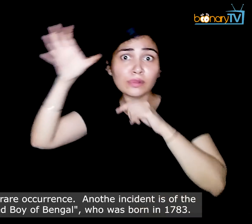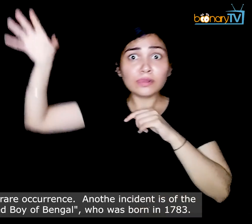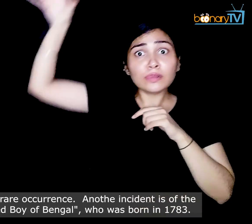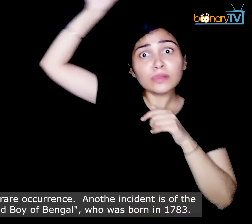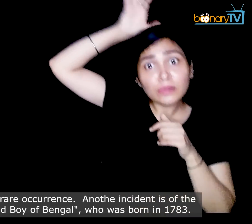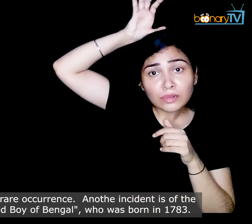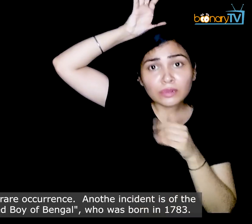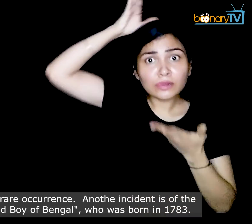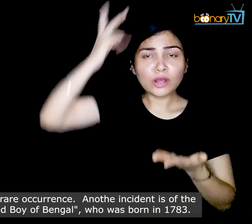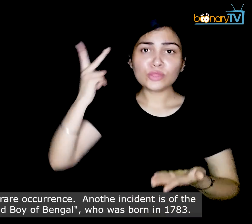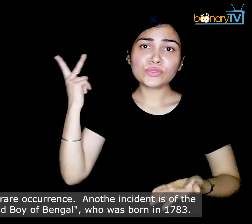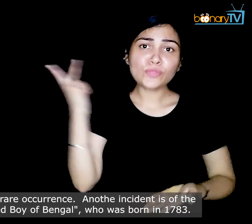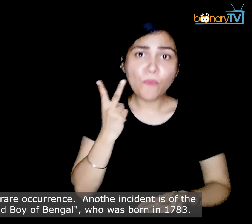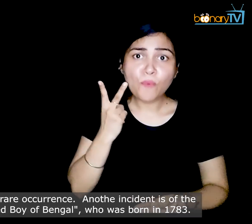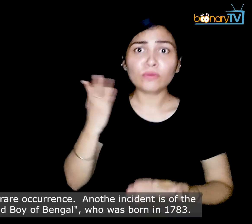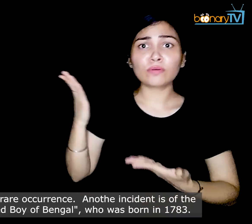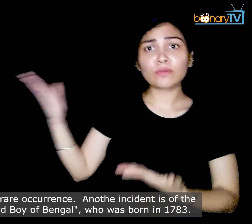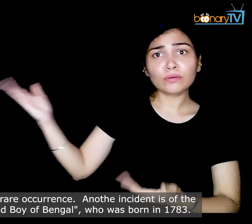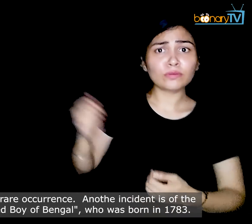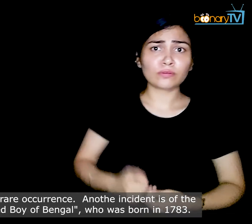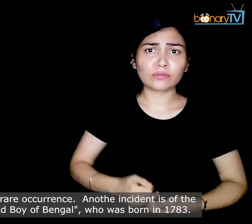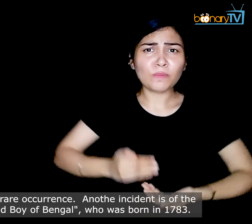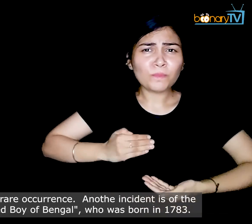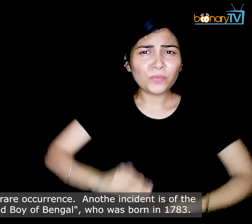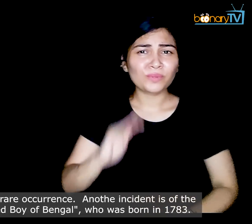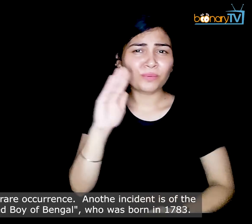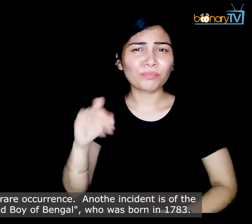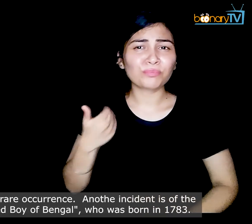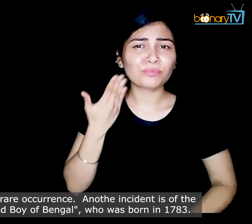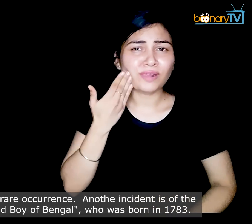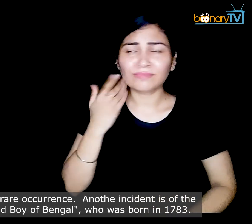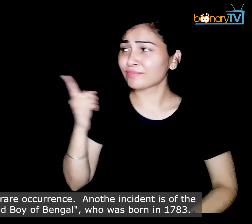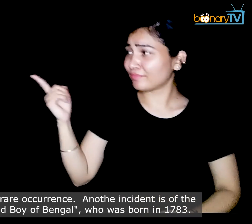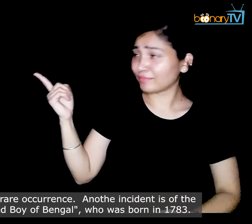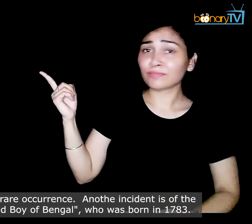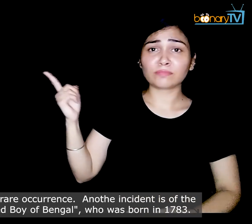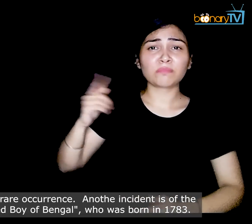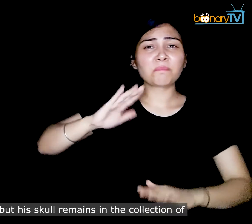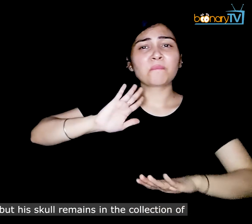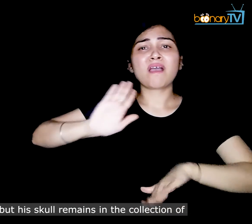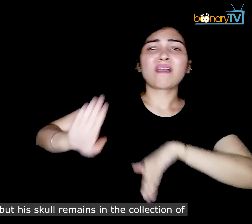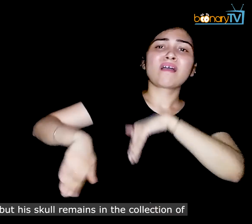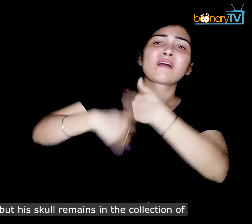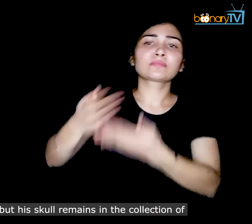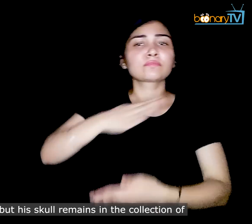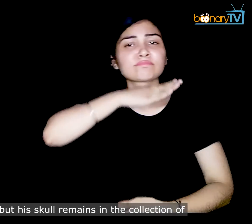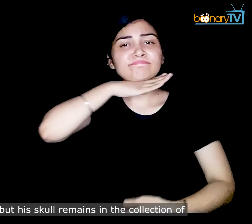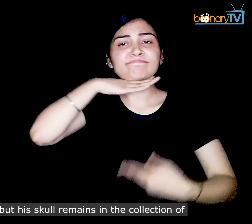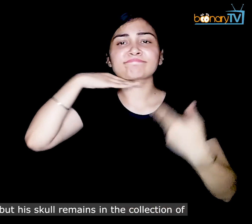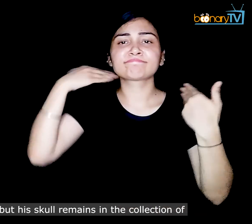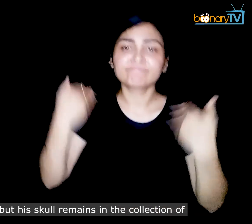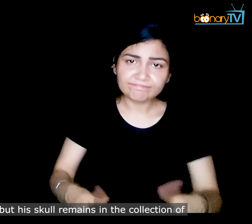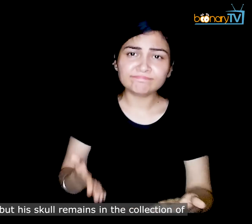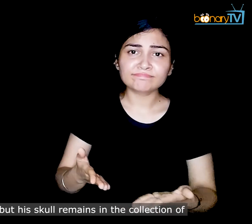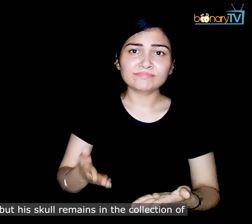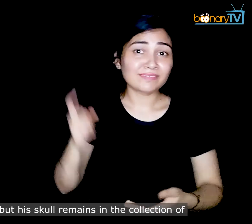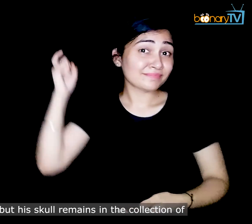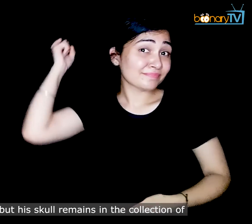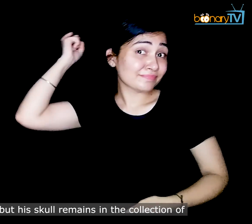of Bengal, who was born in 1783. The child died later, but